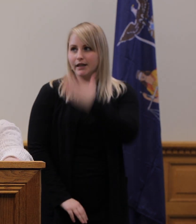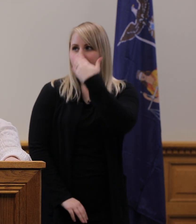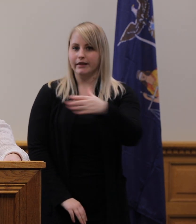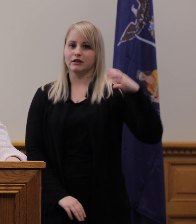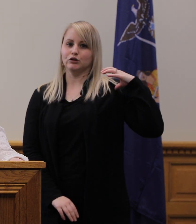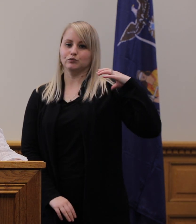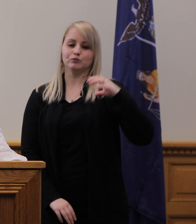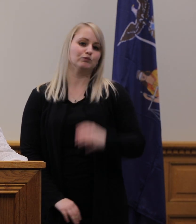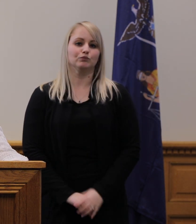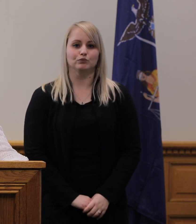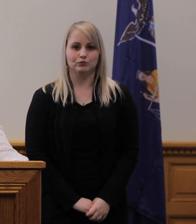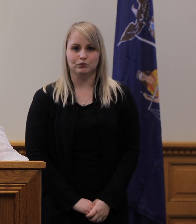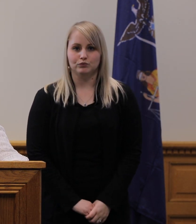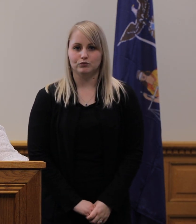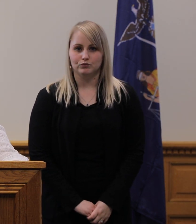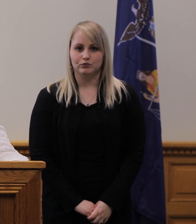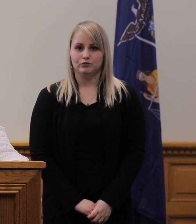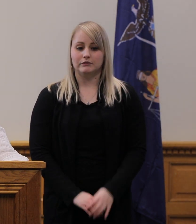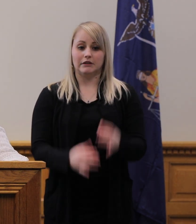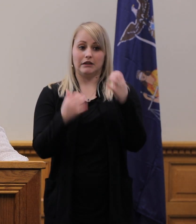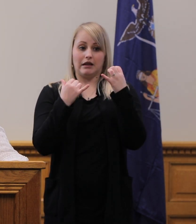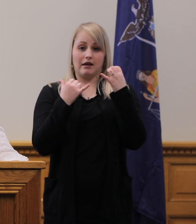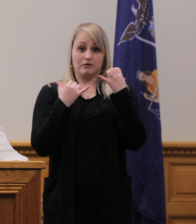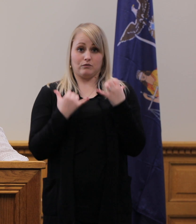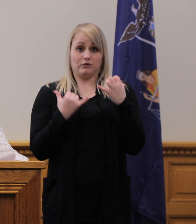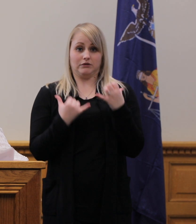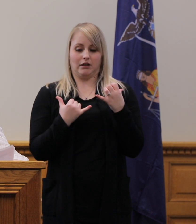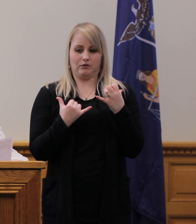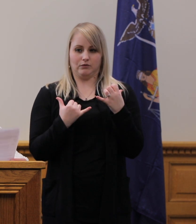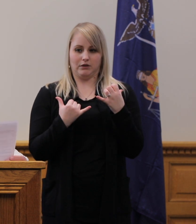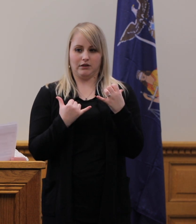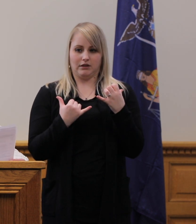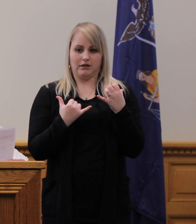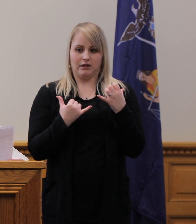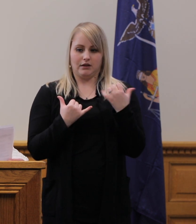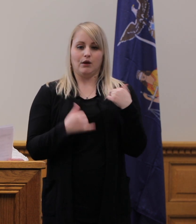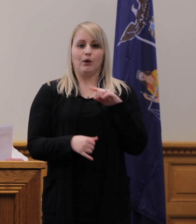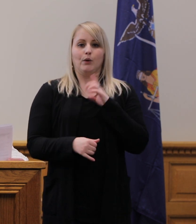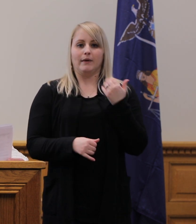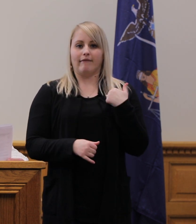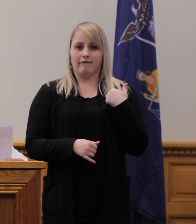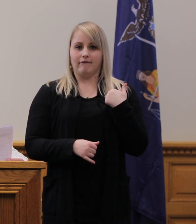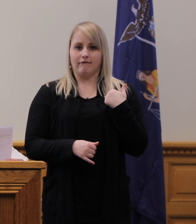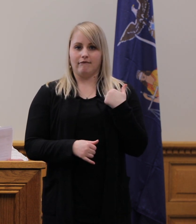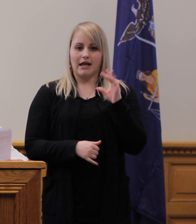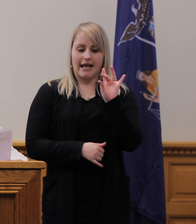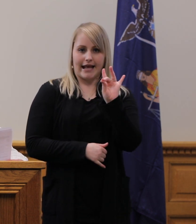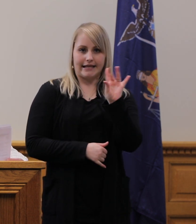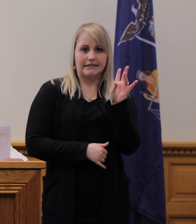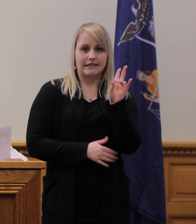Thank you, Chairman Weatherup. As of this afternoon, we have